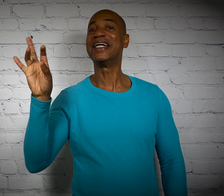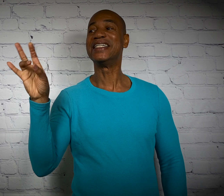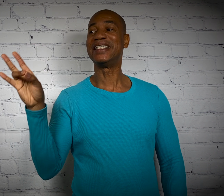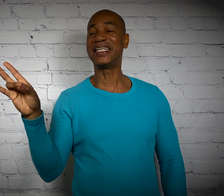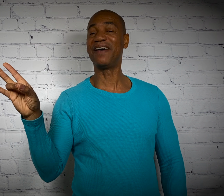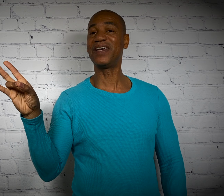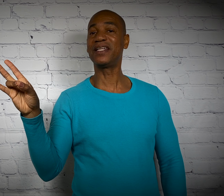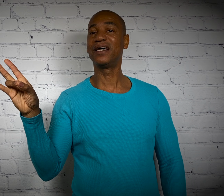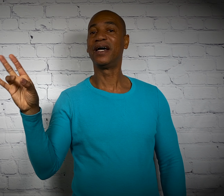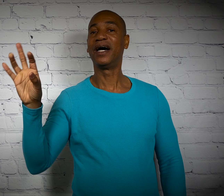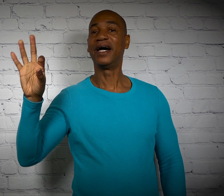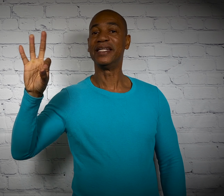97,